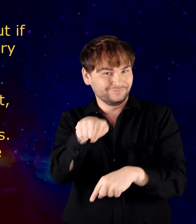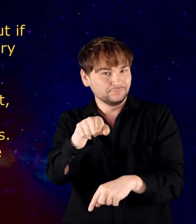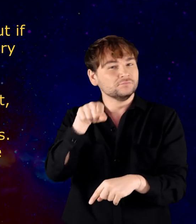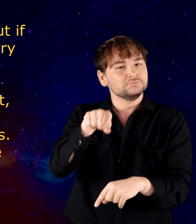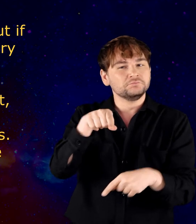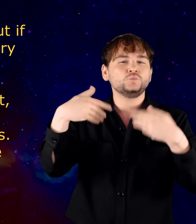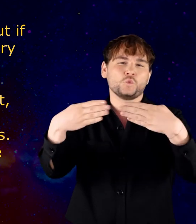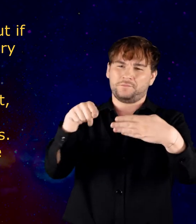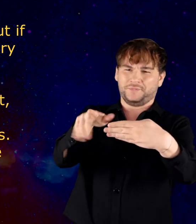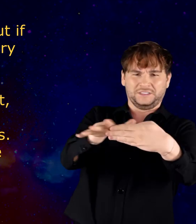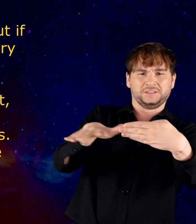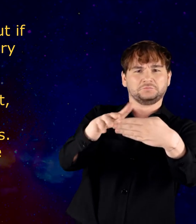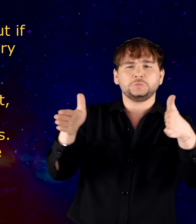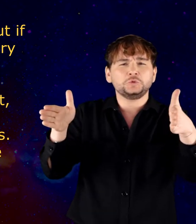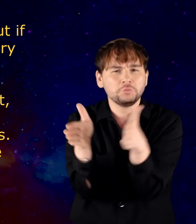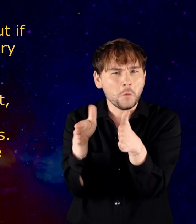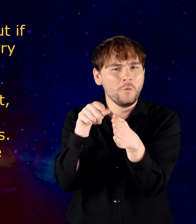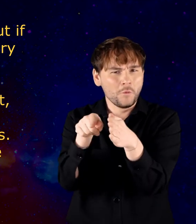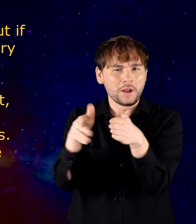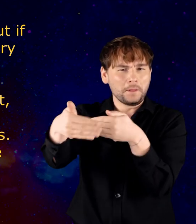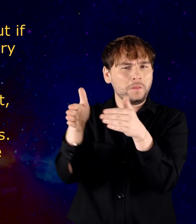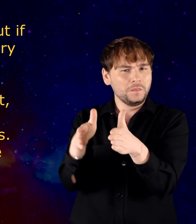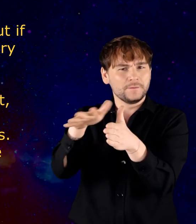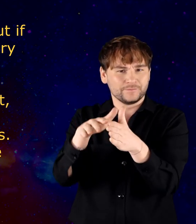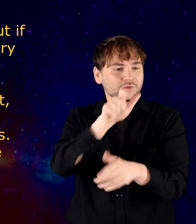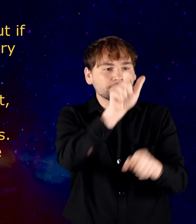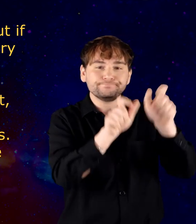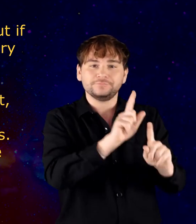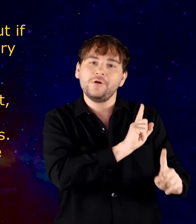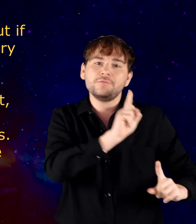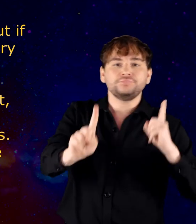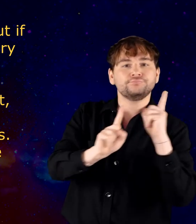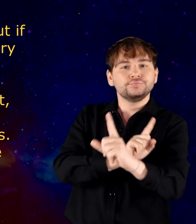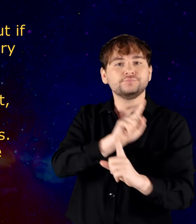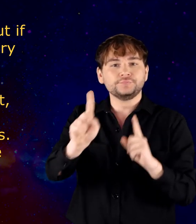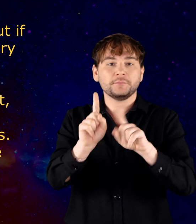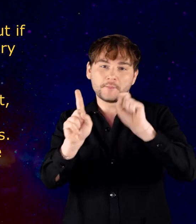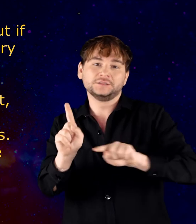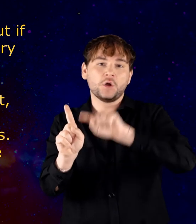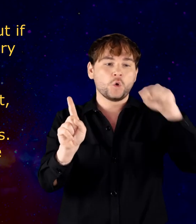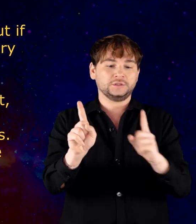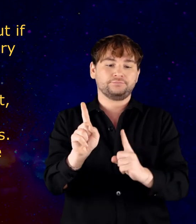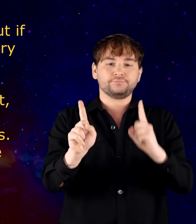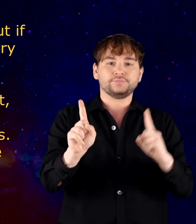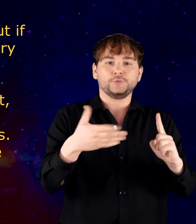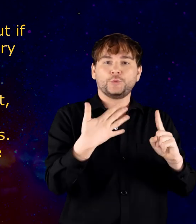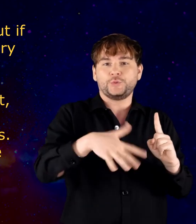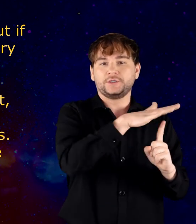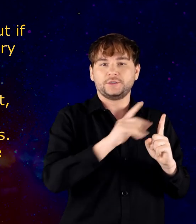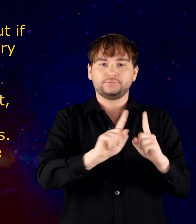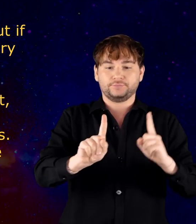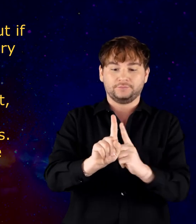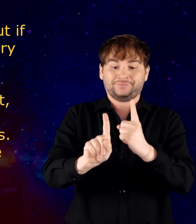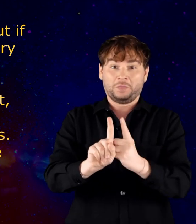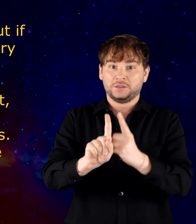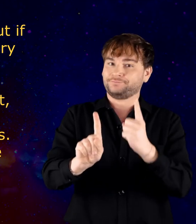to a store, then you know if the stores are fairly small, then people have to